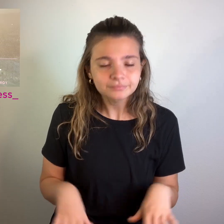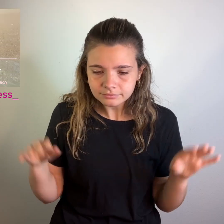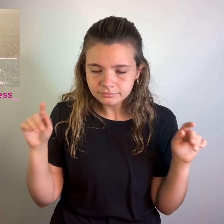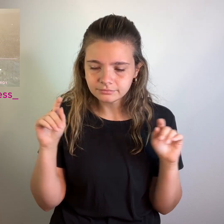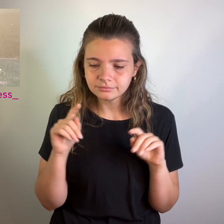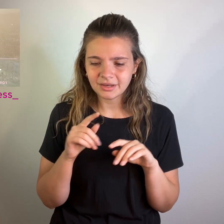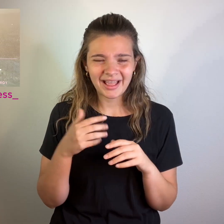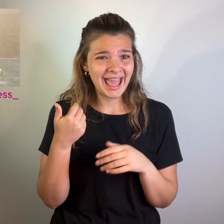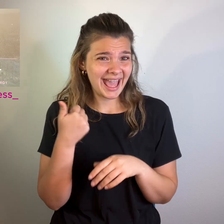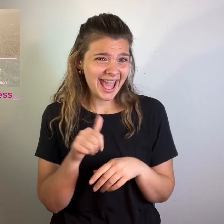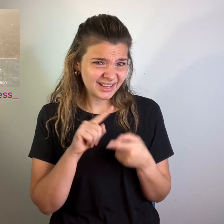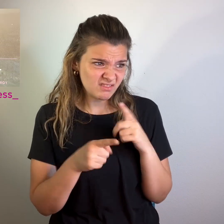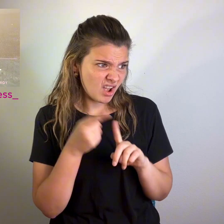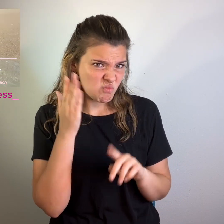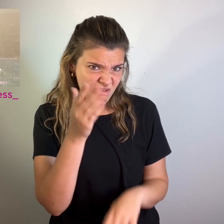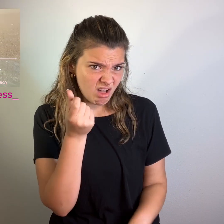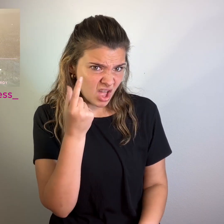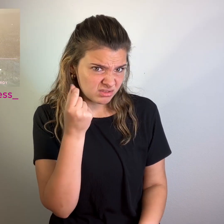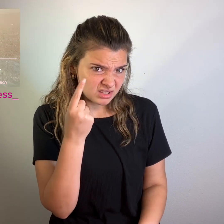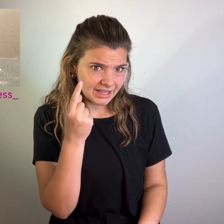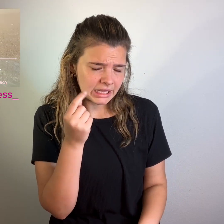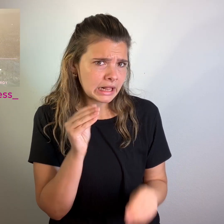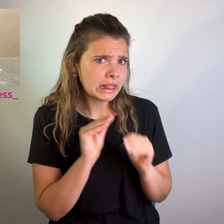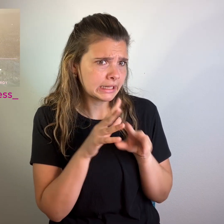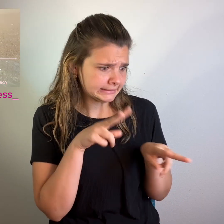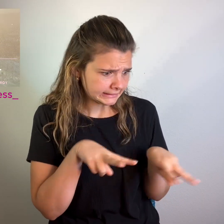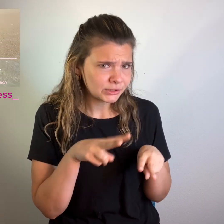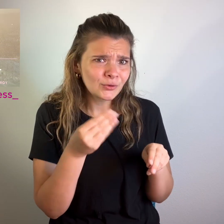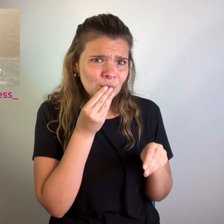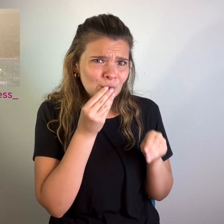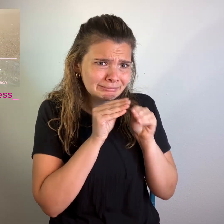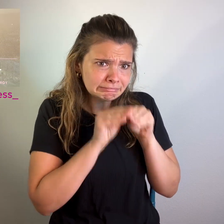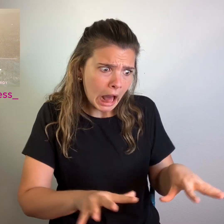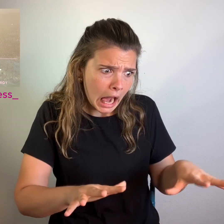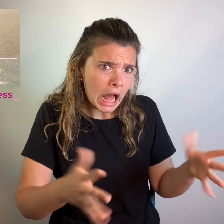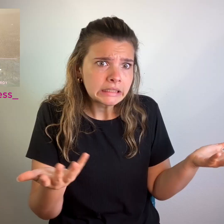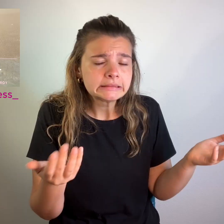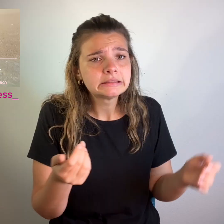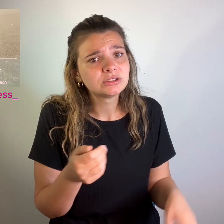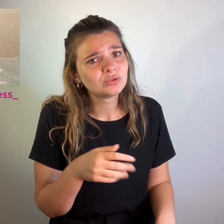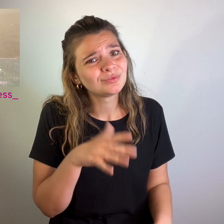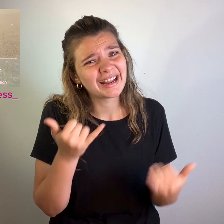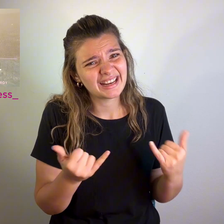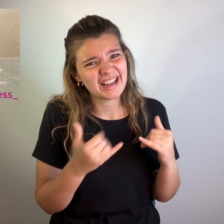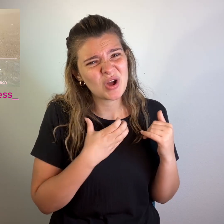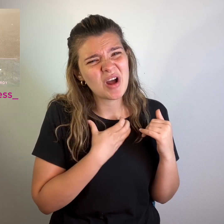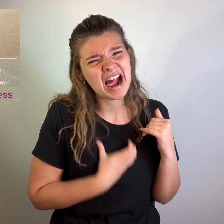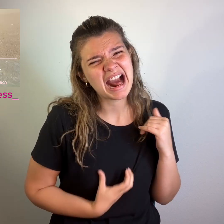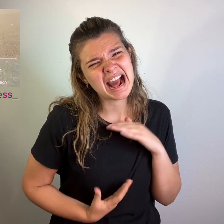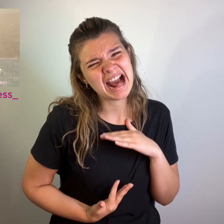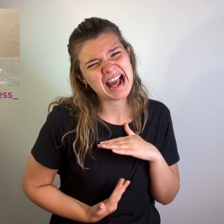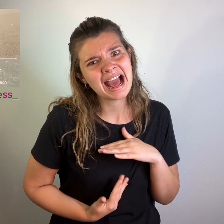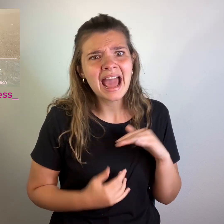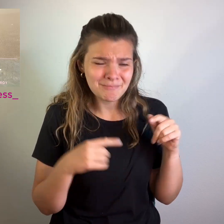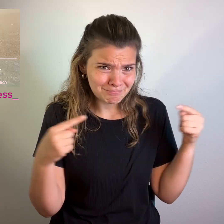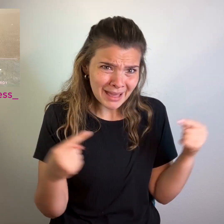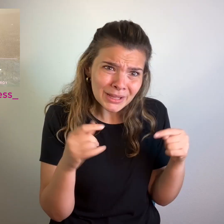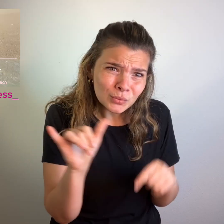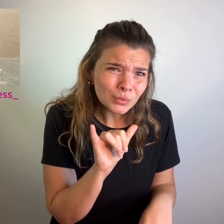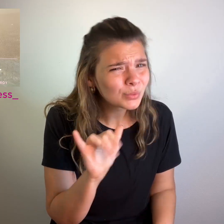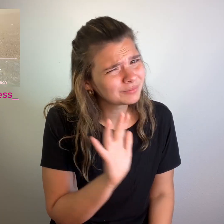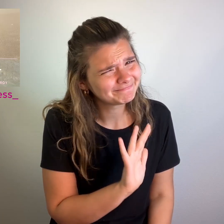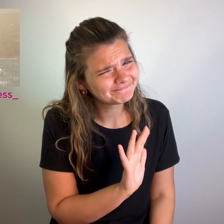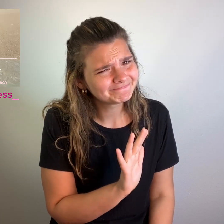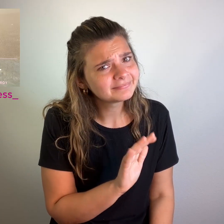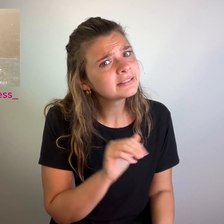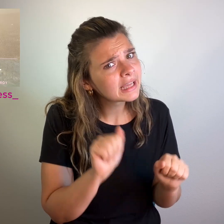to understand. Like, clearly your food's all over the floor. You're hangry and you're in pain, girl. Like, go